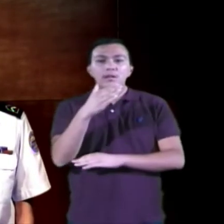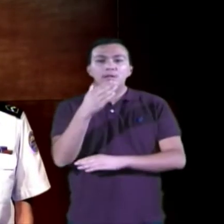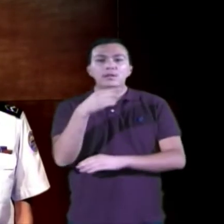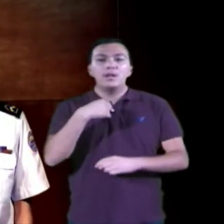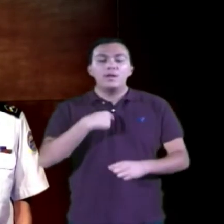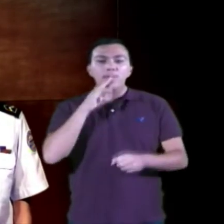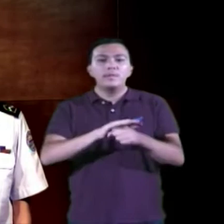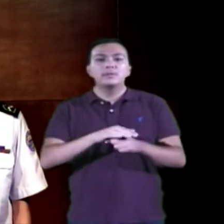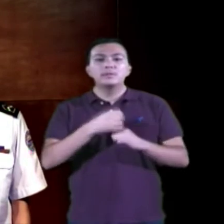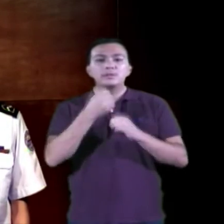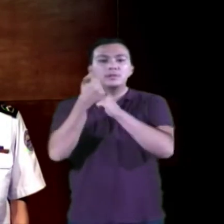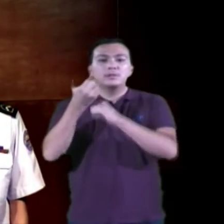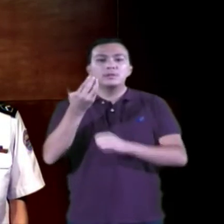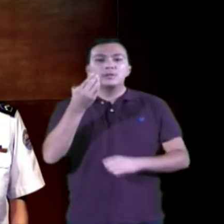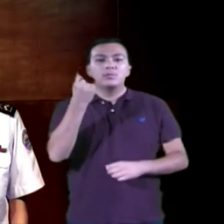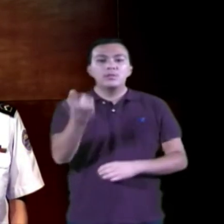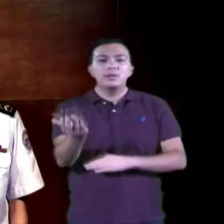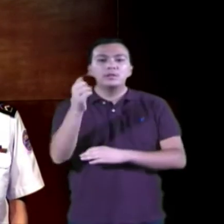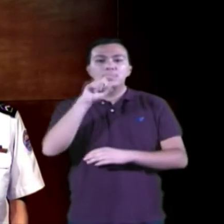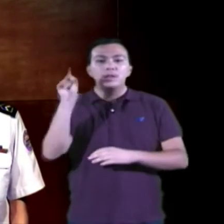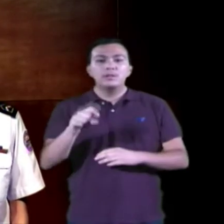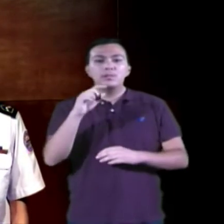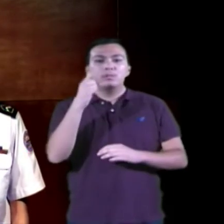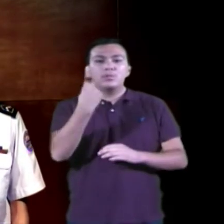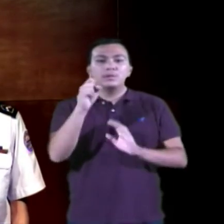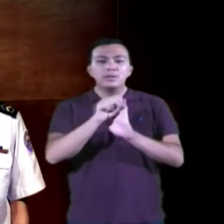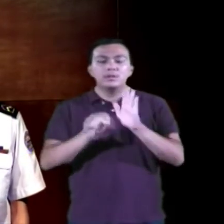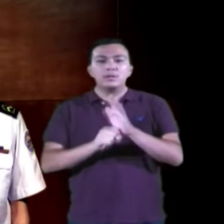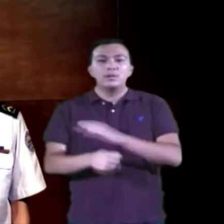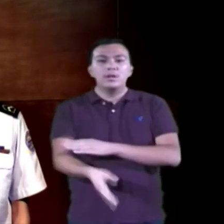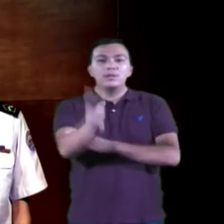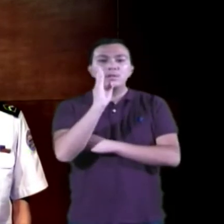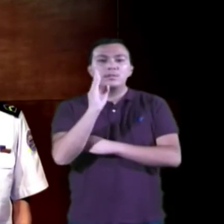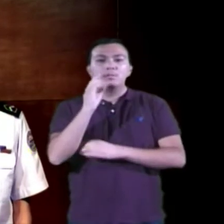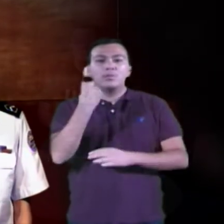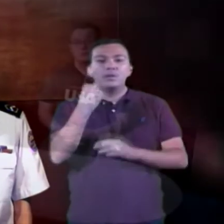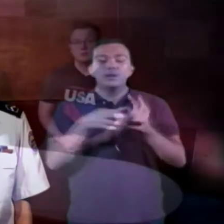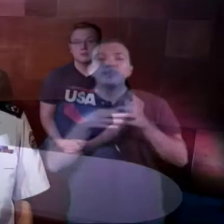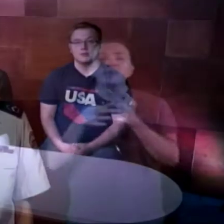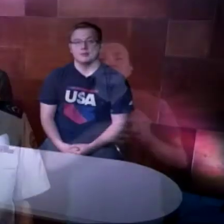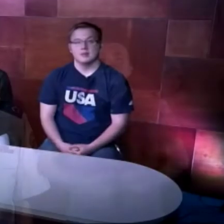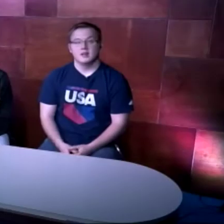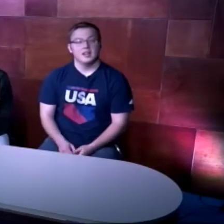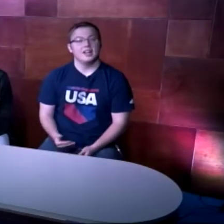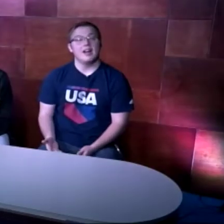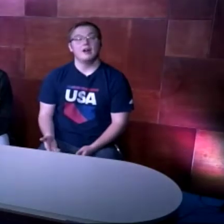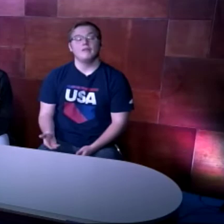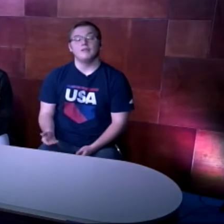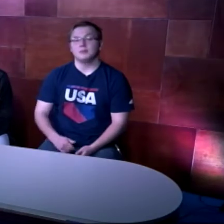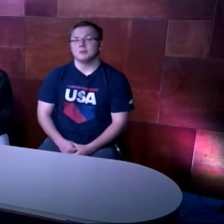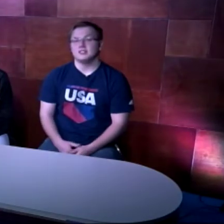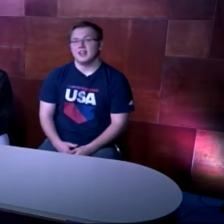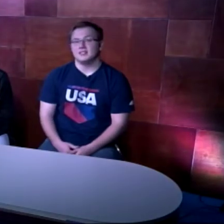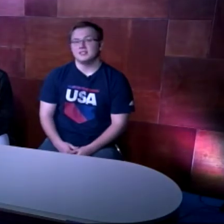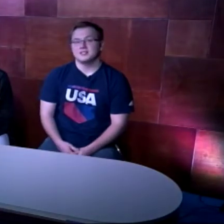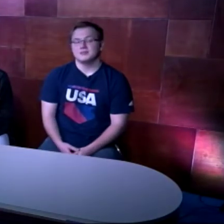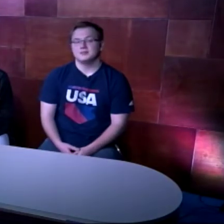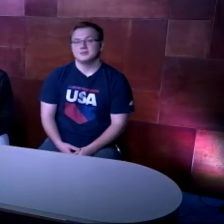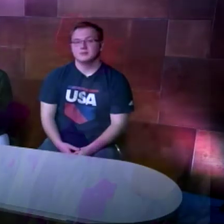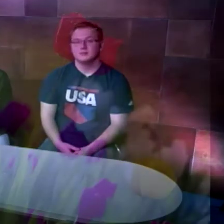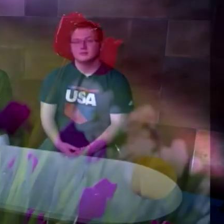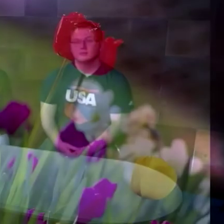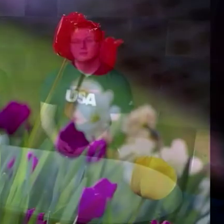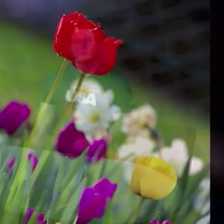flag, I pledge allegiance to thee, Texas, one state, under God, one and indivisible. And now for a moment of silence.